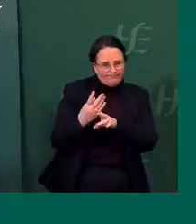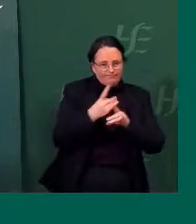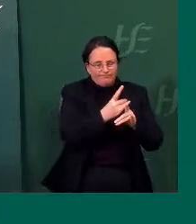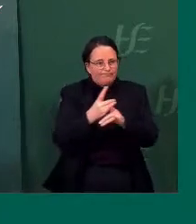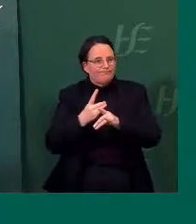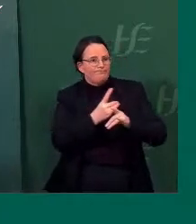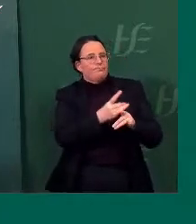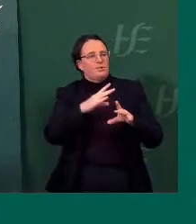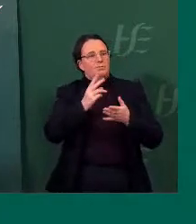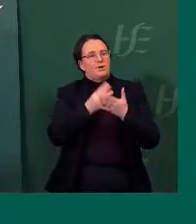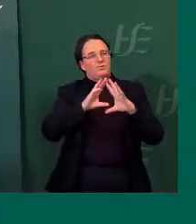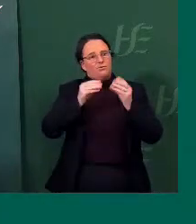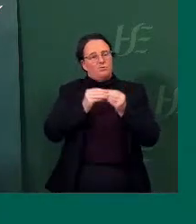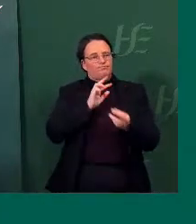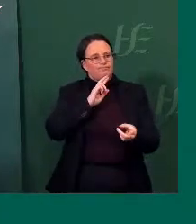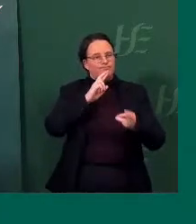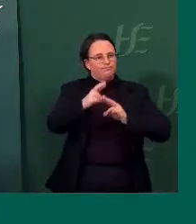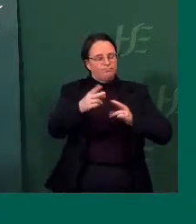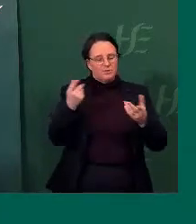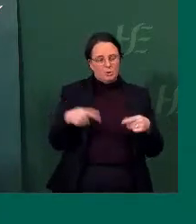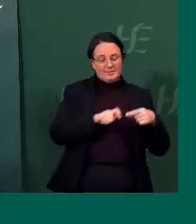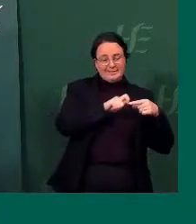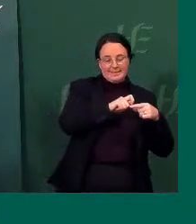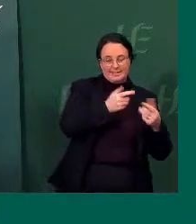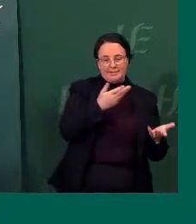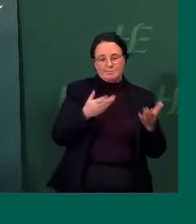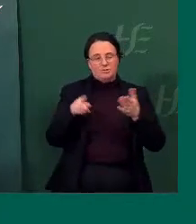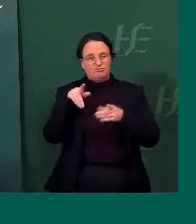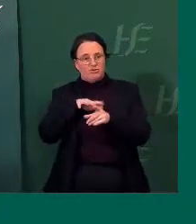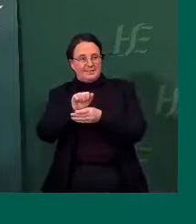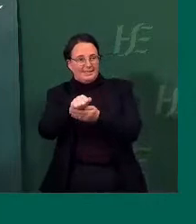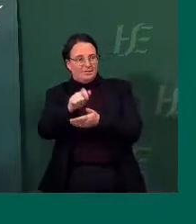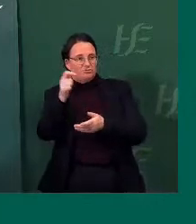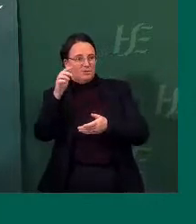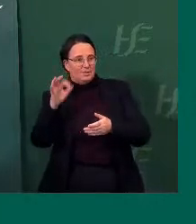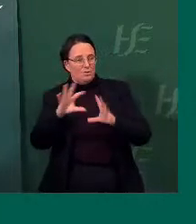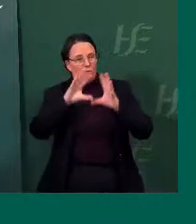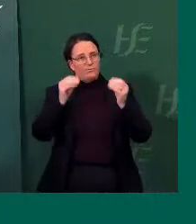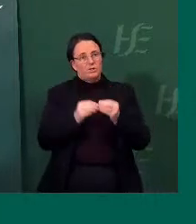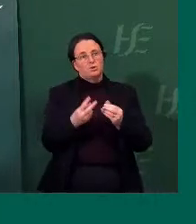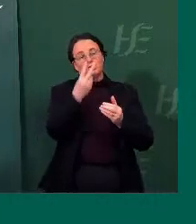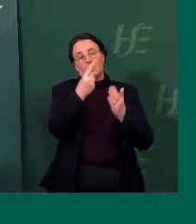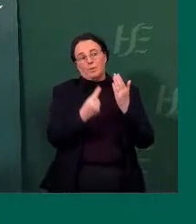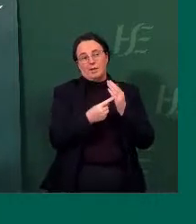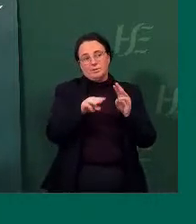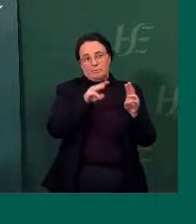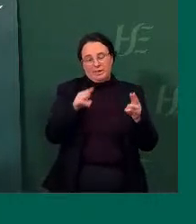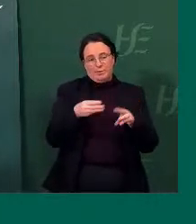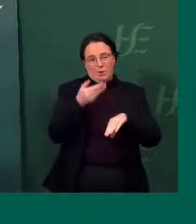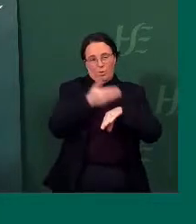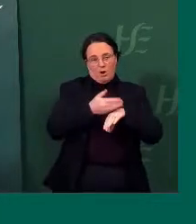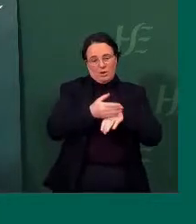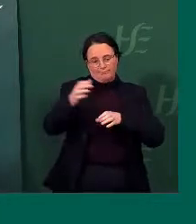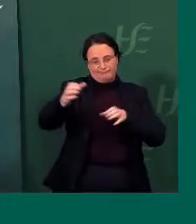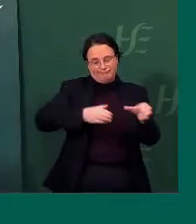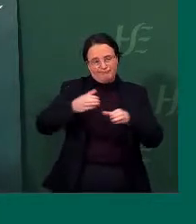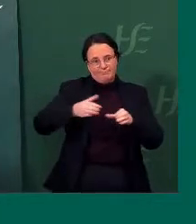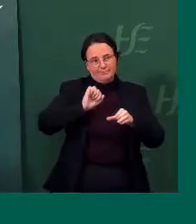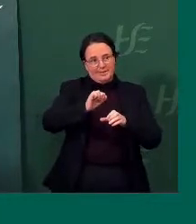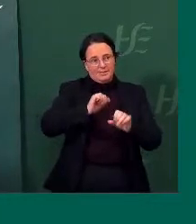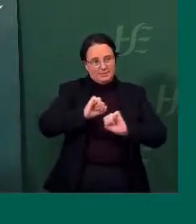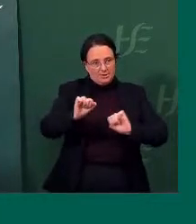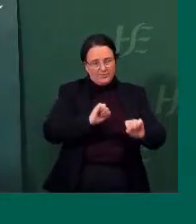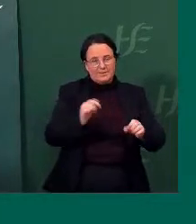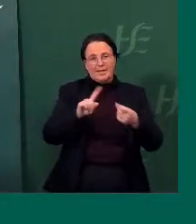response. And in the overall terms, between our testing and our tracing elements, over 2,000 people employed in that service, and many more